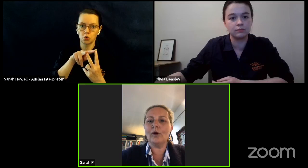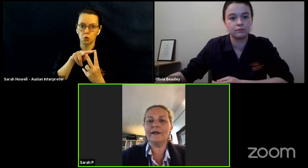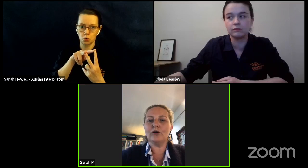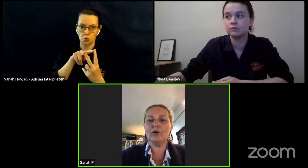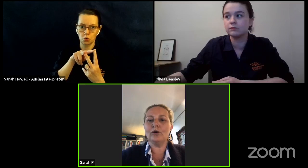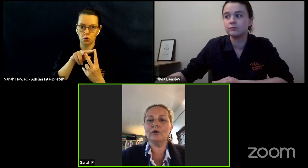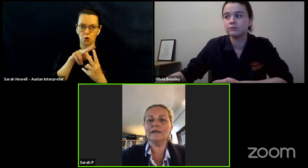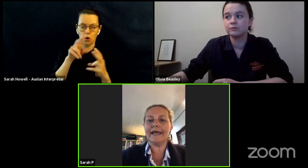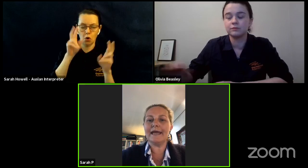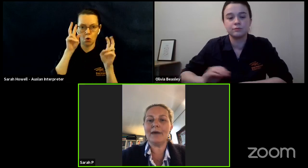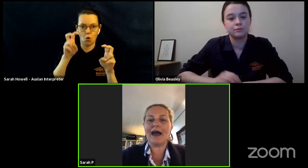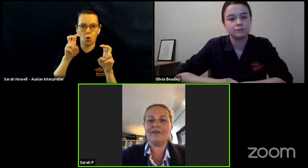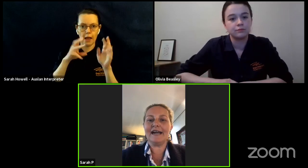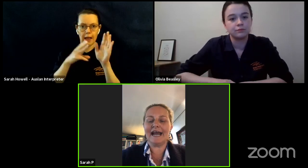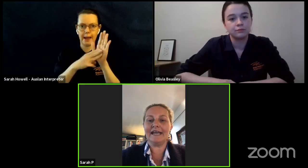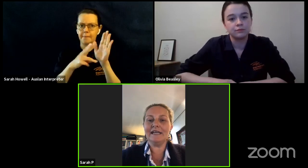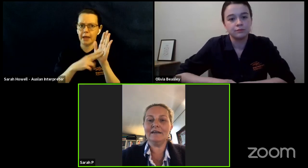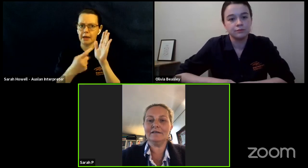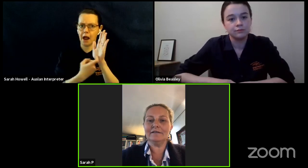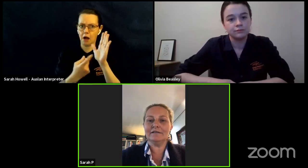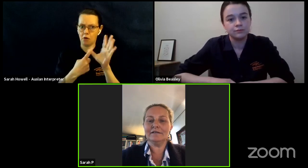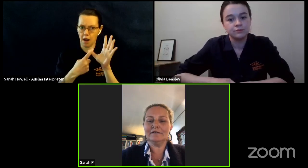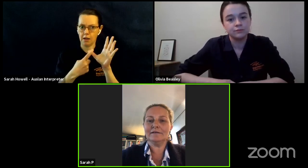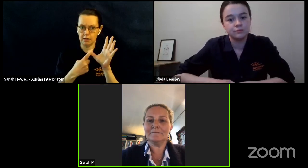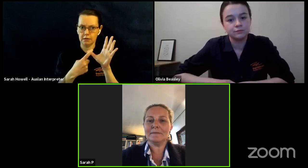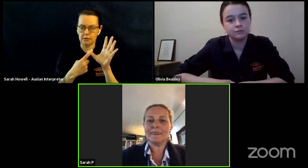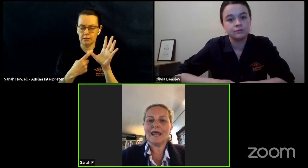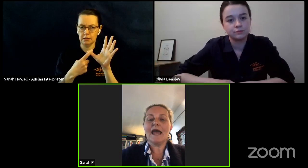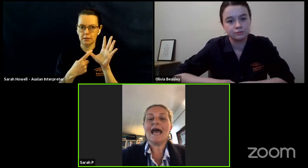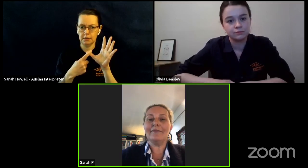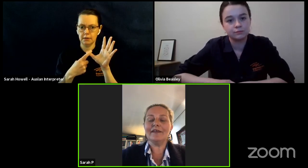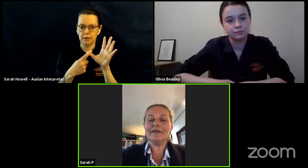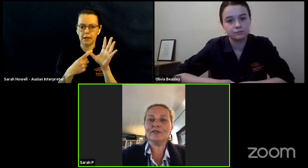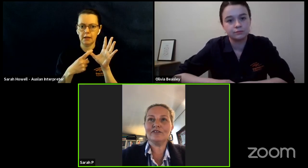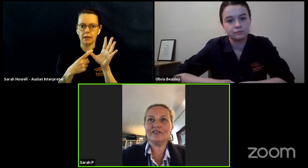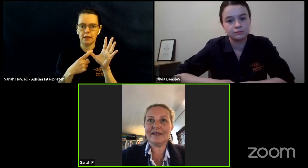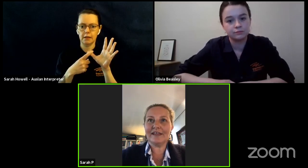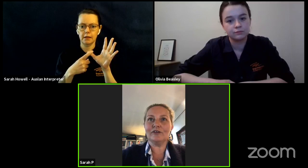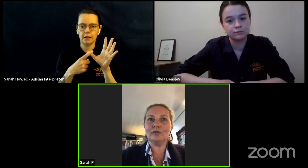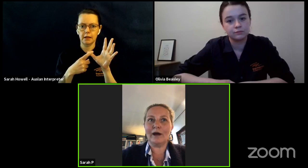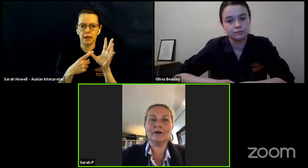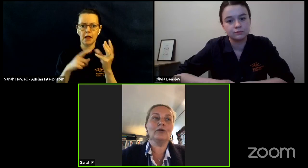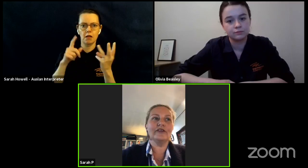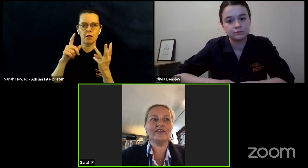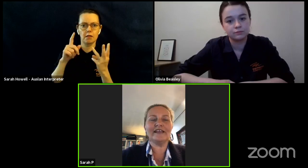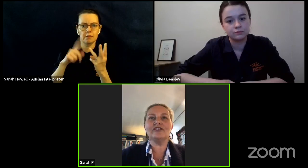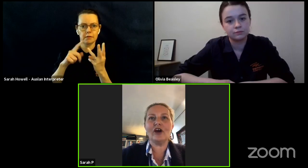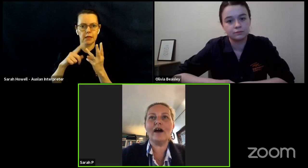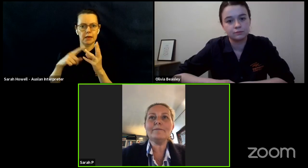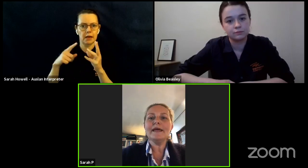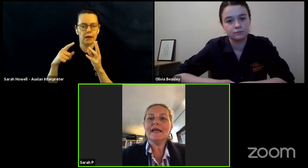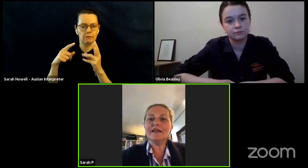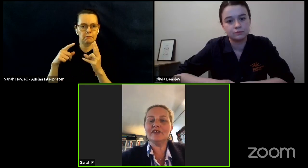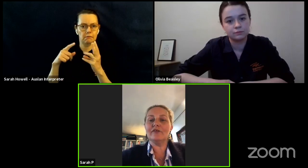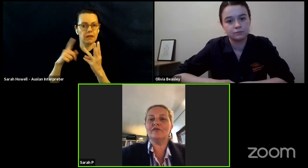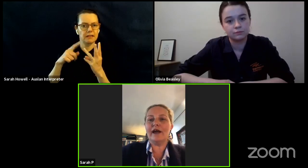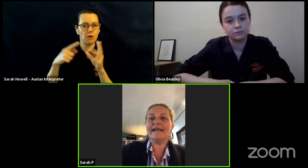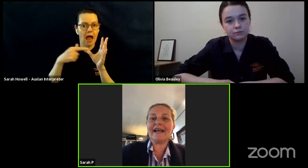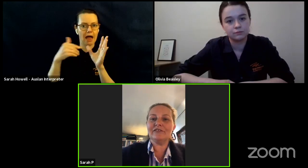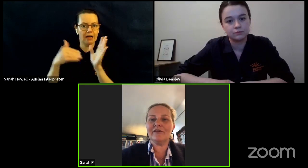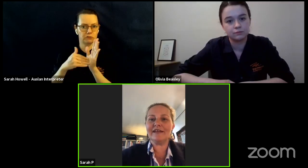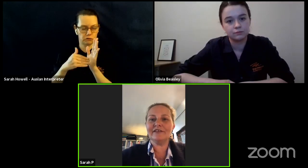of what we call mRNA. And the second one, or the second type, is